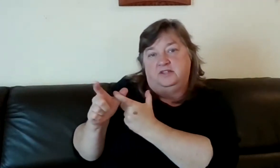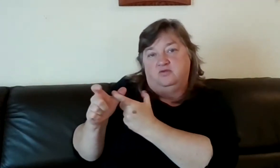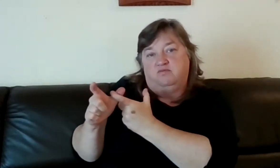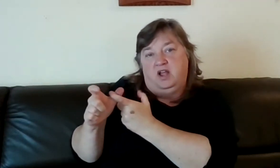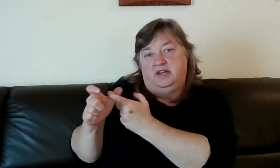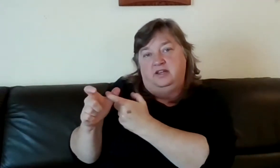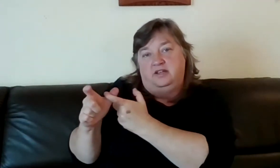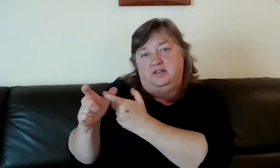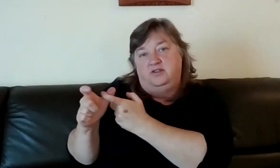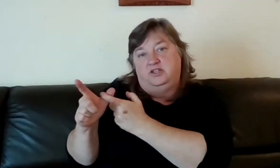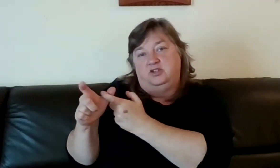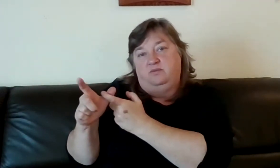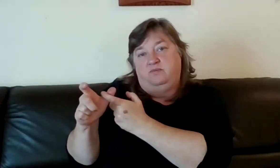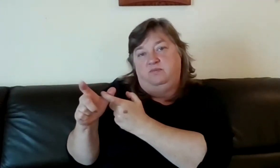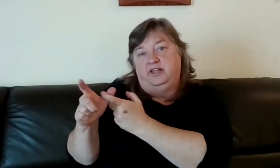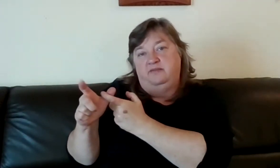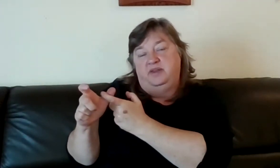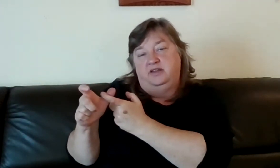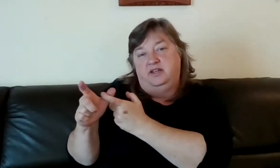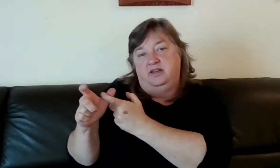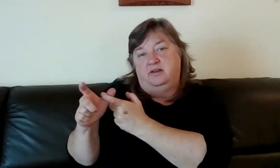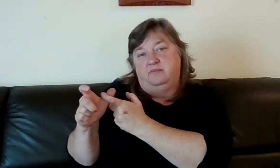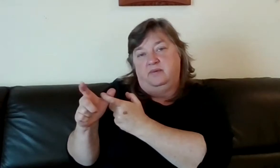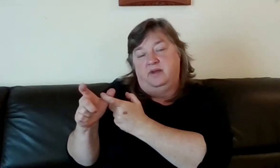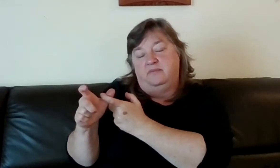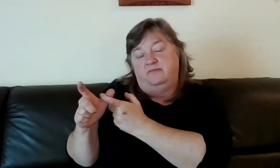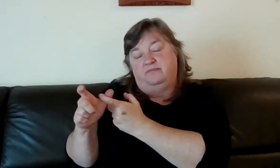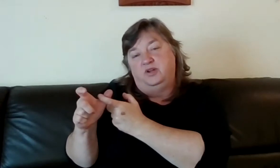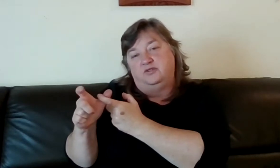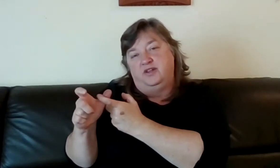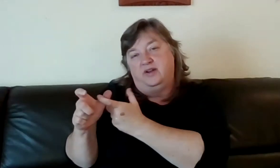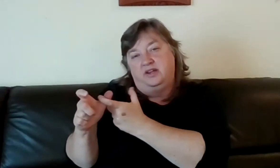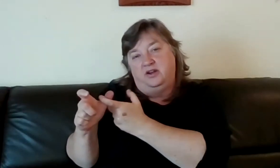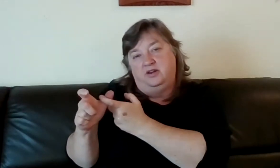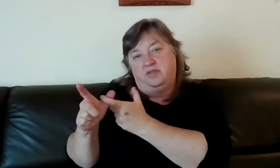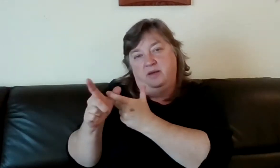is run. You get your wiggly pinky pointer finger out here and your thumb.